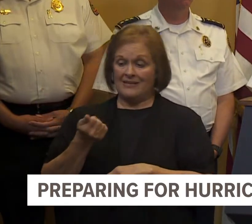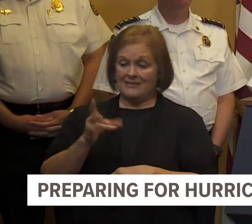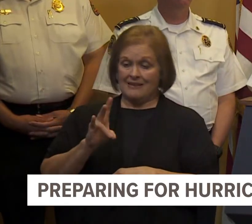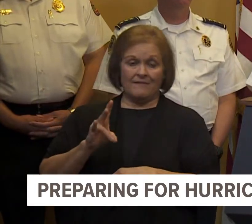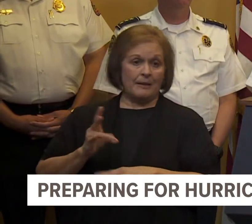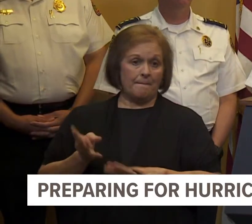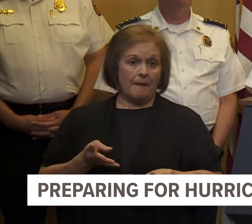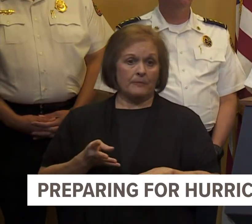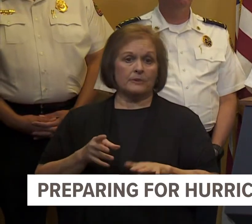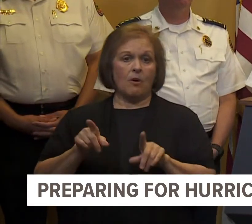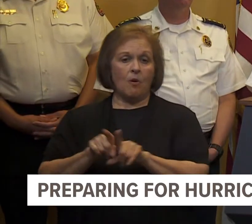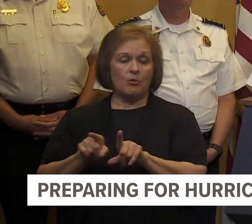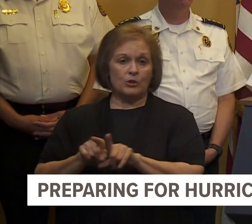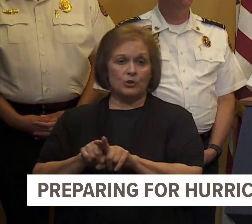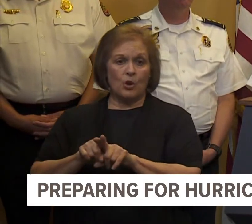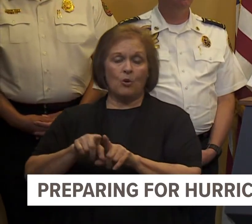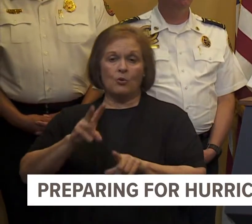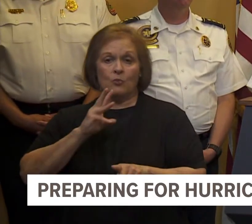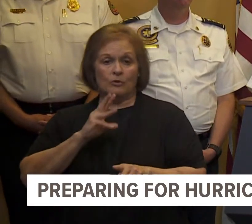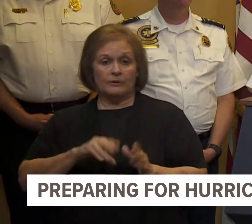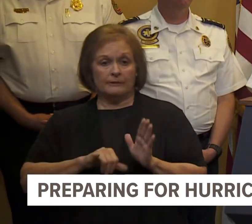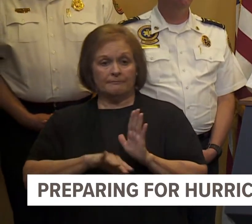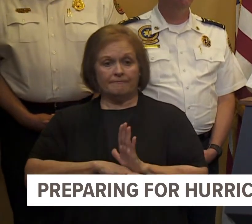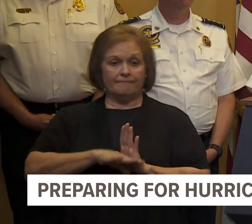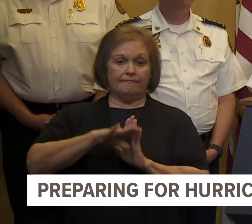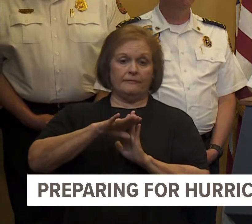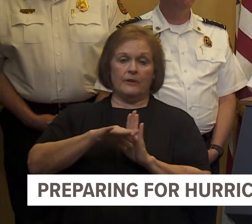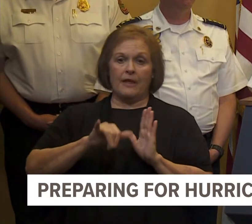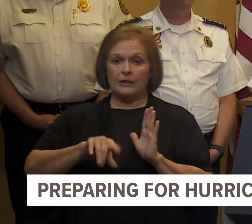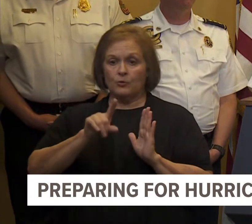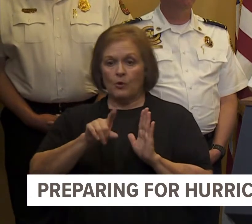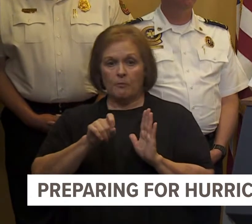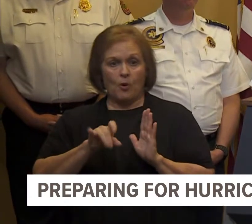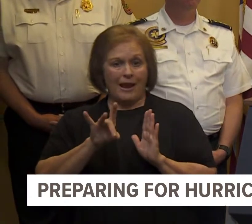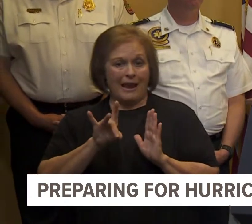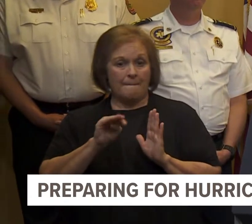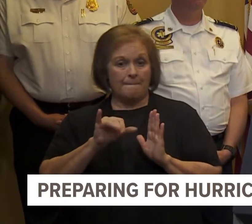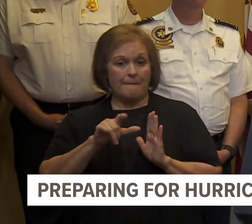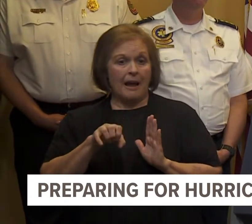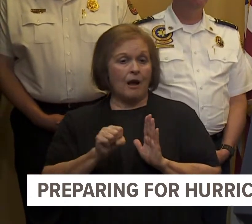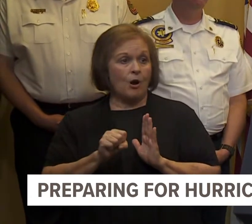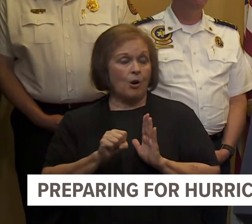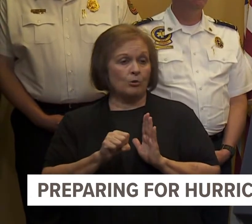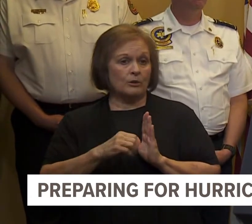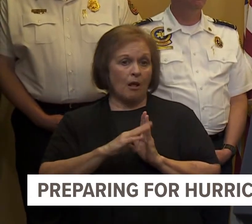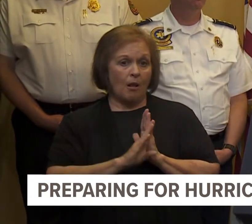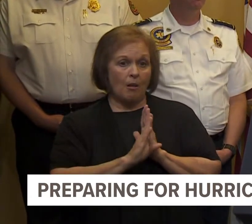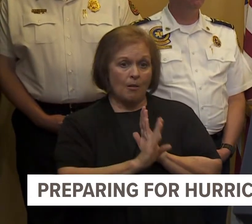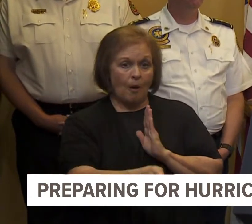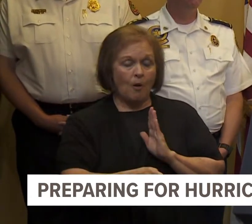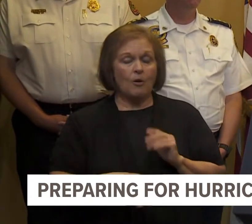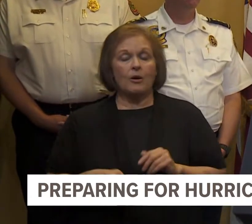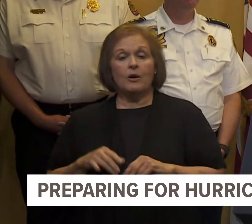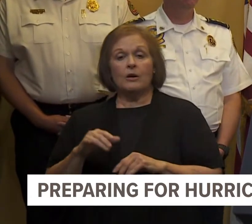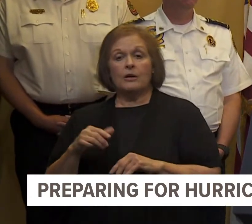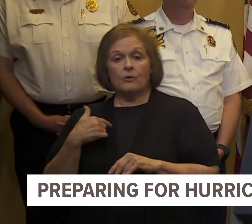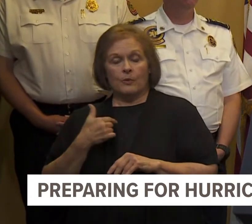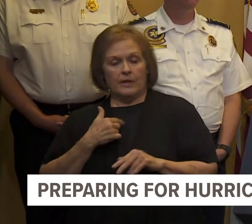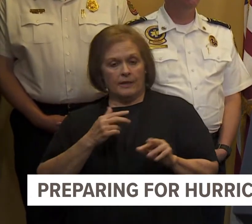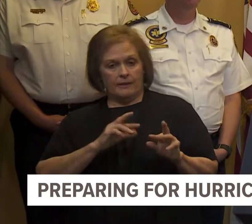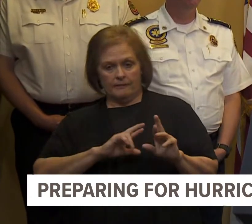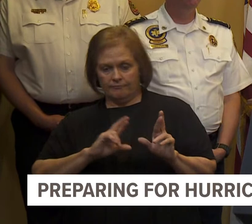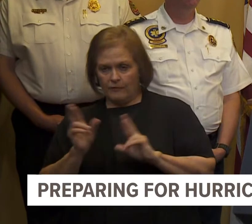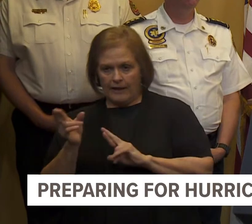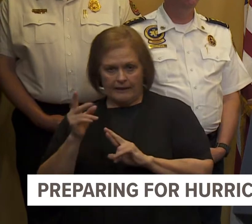them, along with a surge barrier that's 1.8 miles long. We are ready for hurricane season.